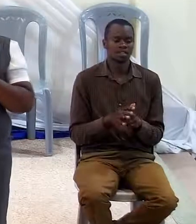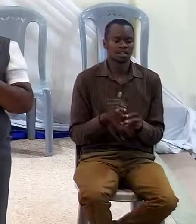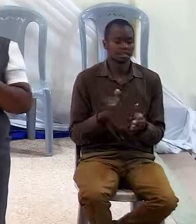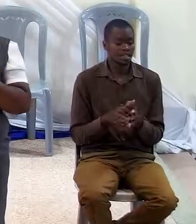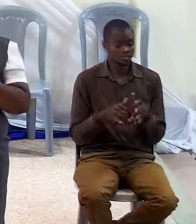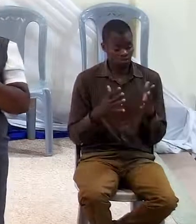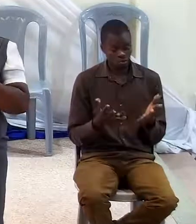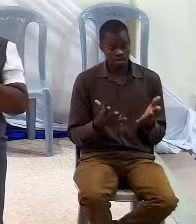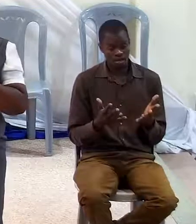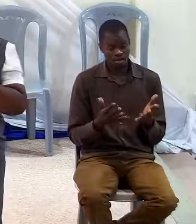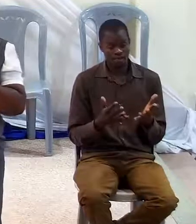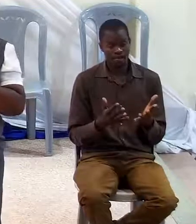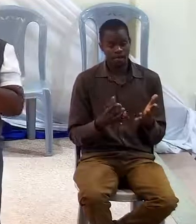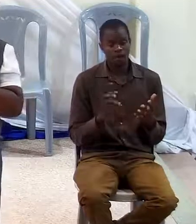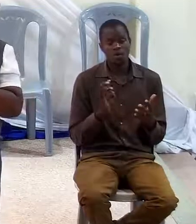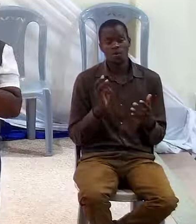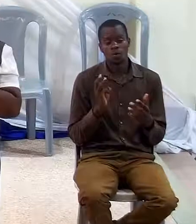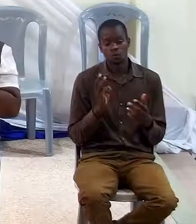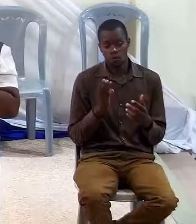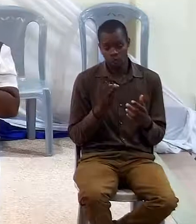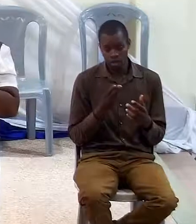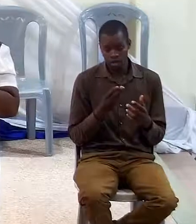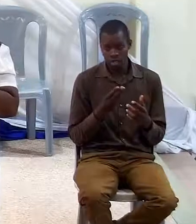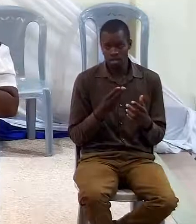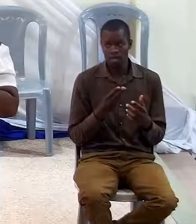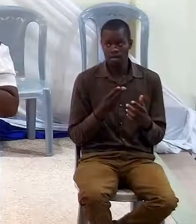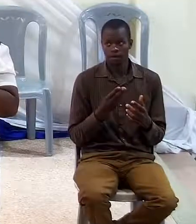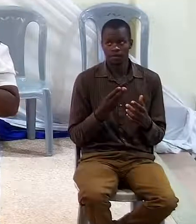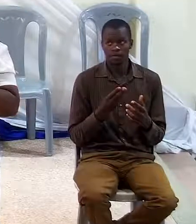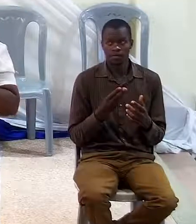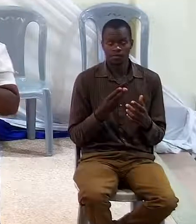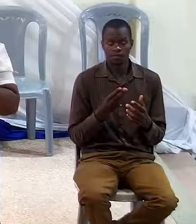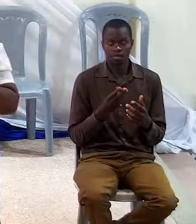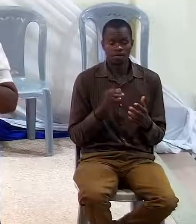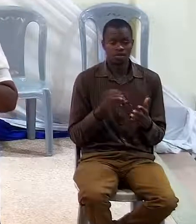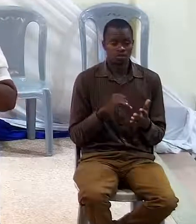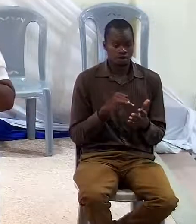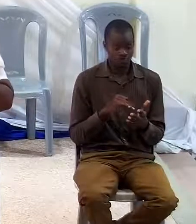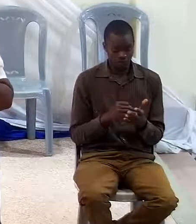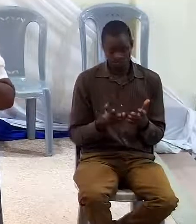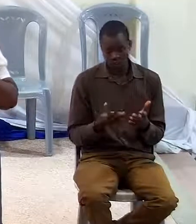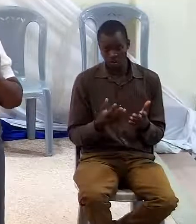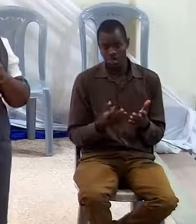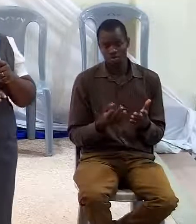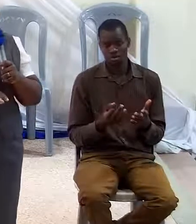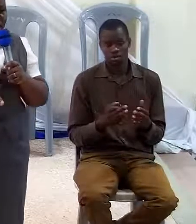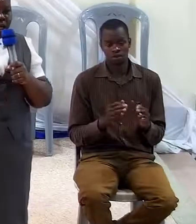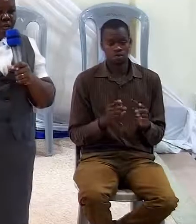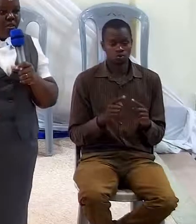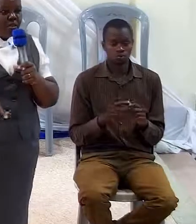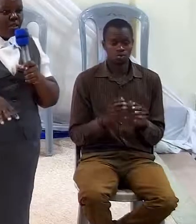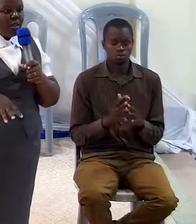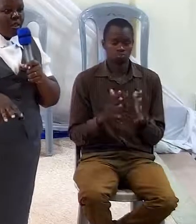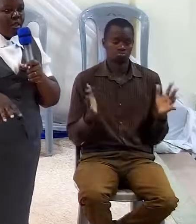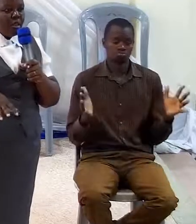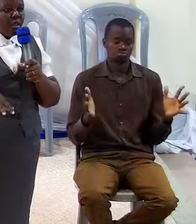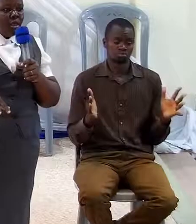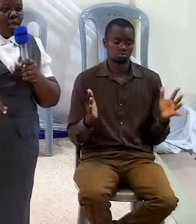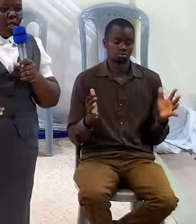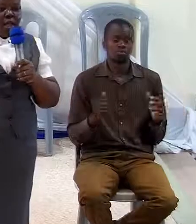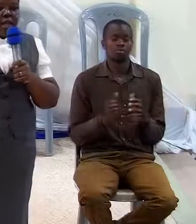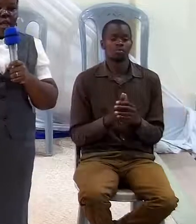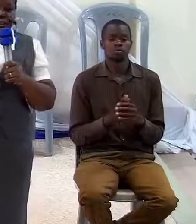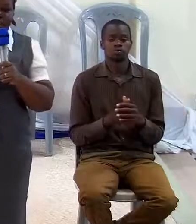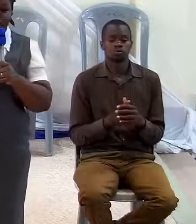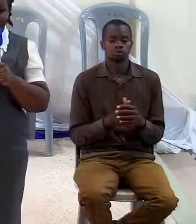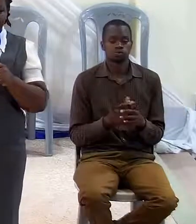we fall prey to overweight and obesity. I can tell you for sure, people are